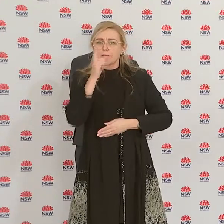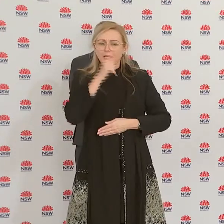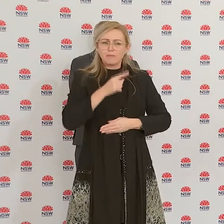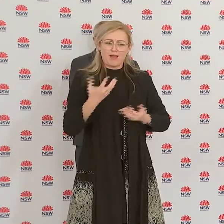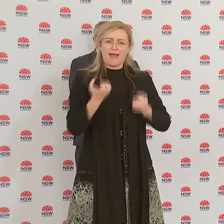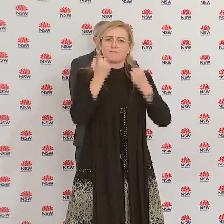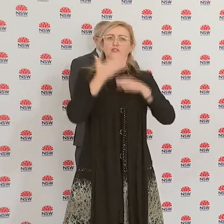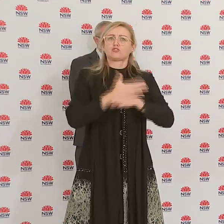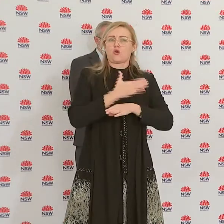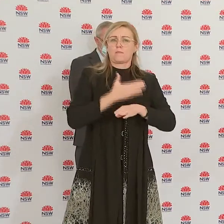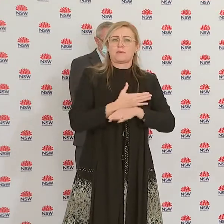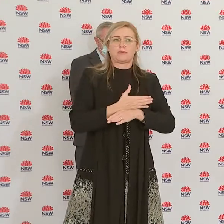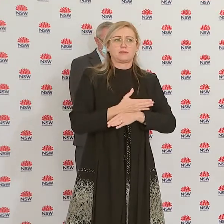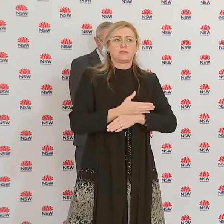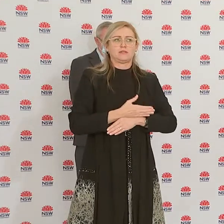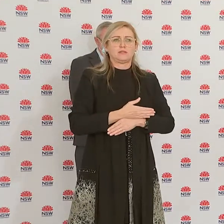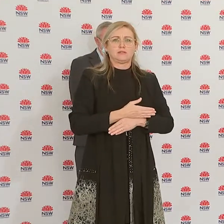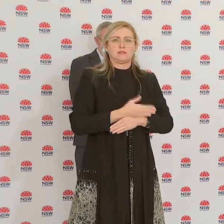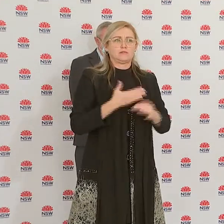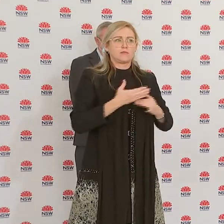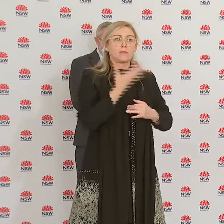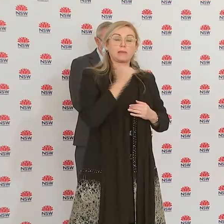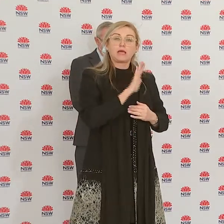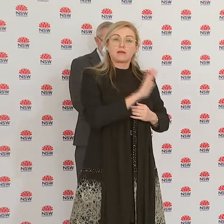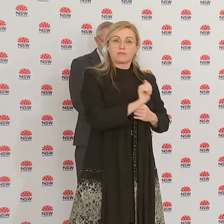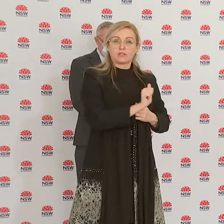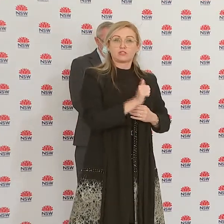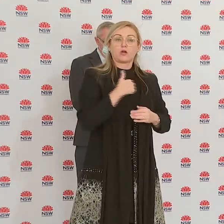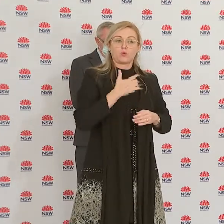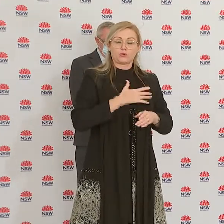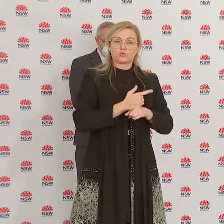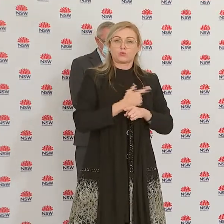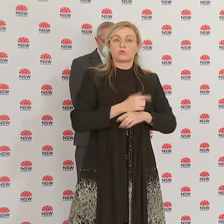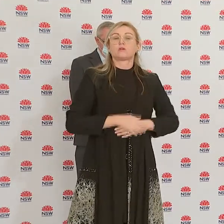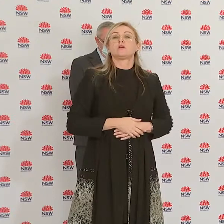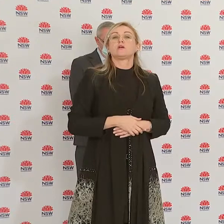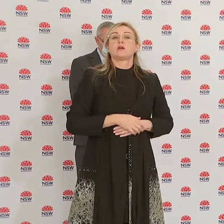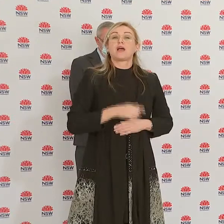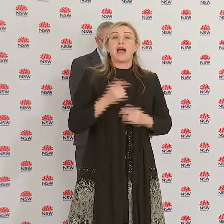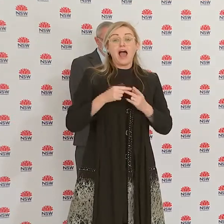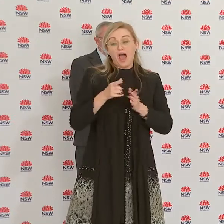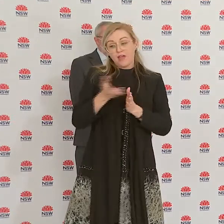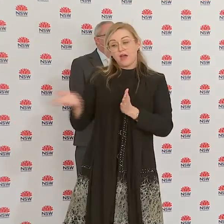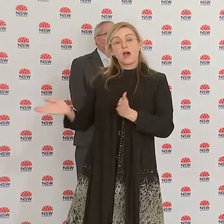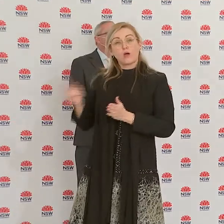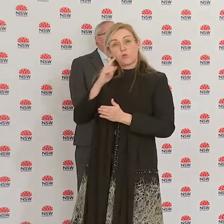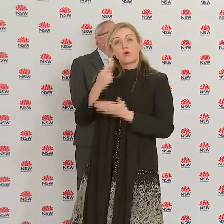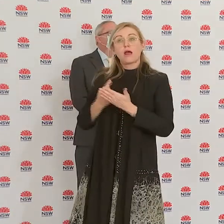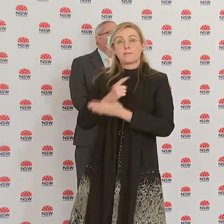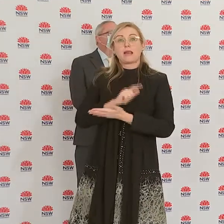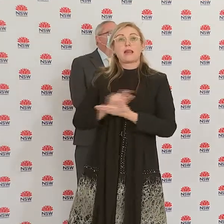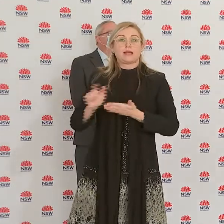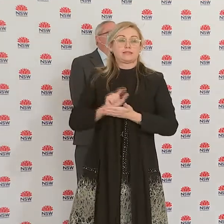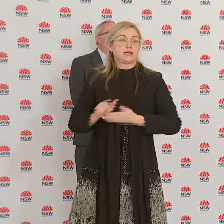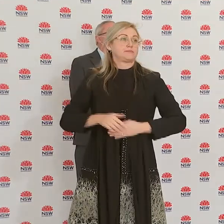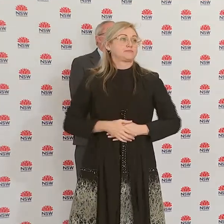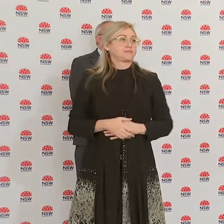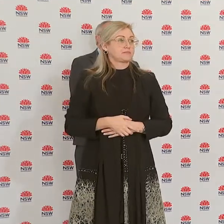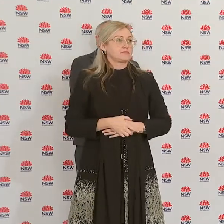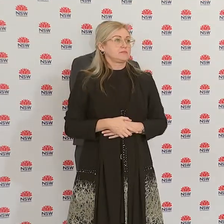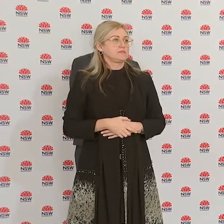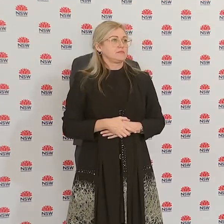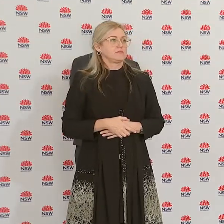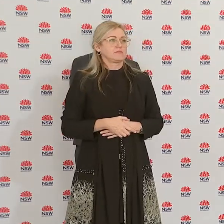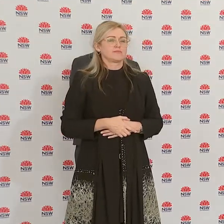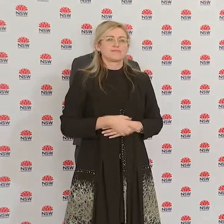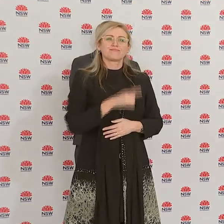other things. Please let me finish my sentence. All those other things will come in good time. You're talking about August being a drive